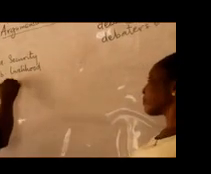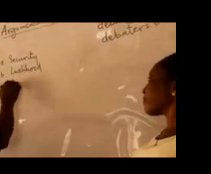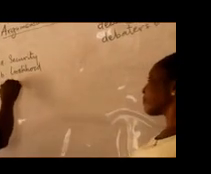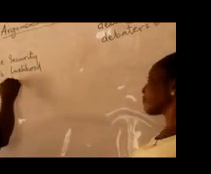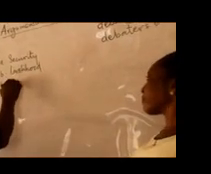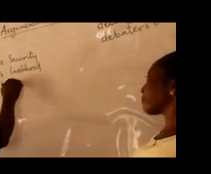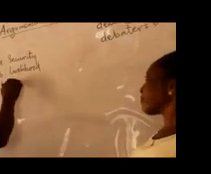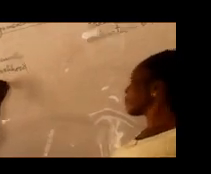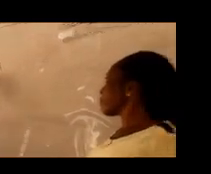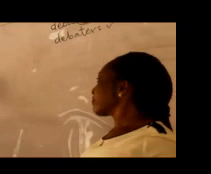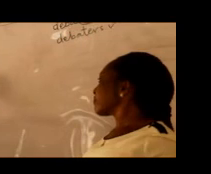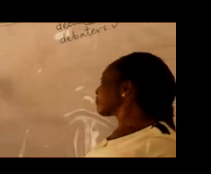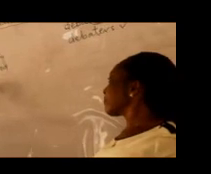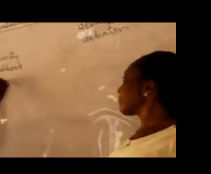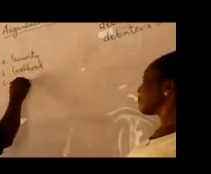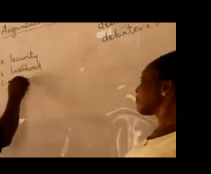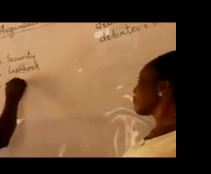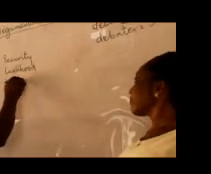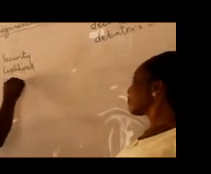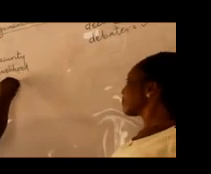something like, let's say,